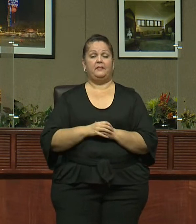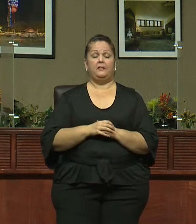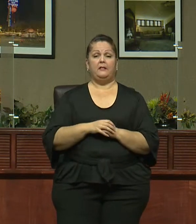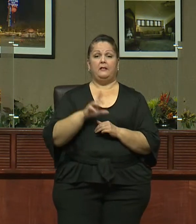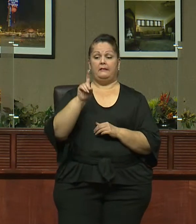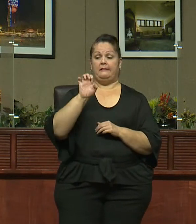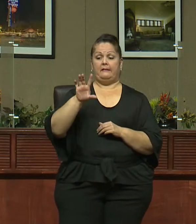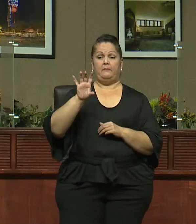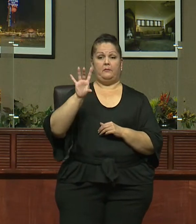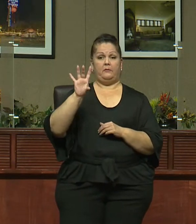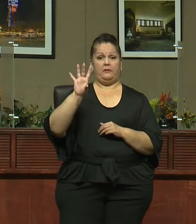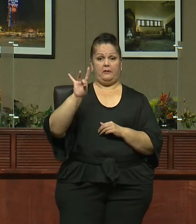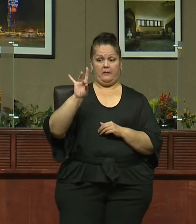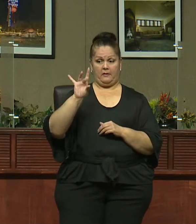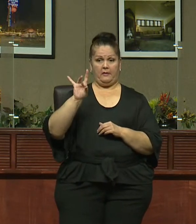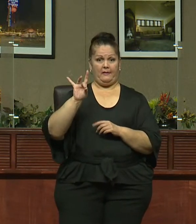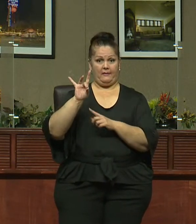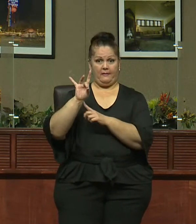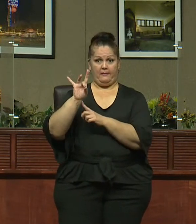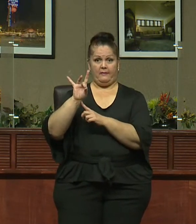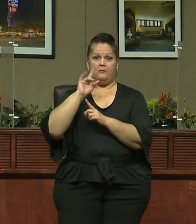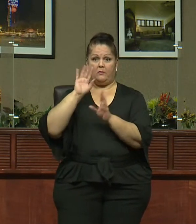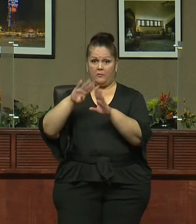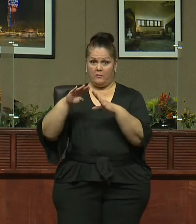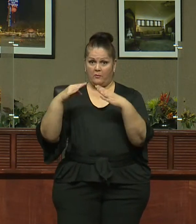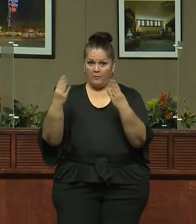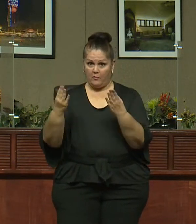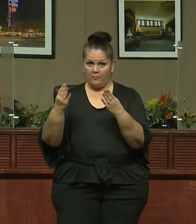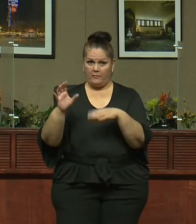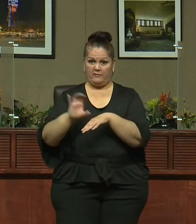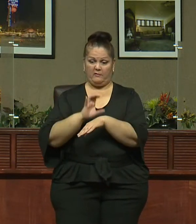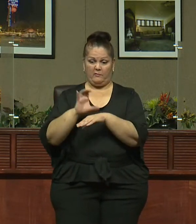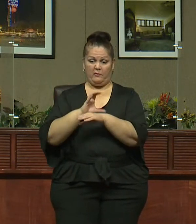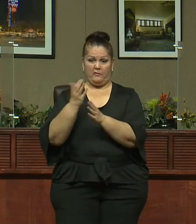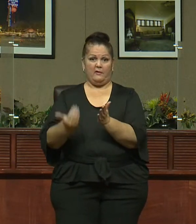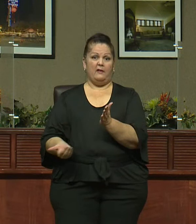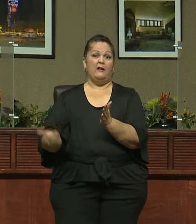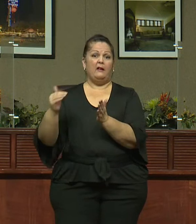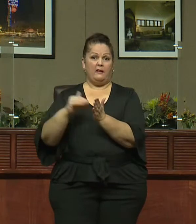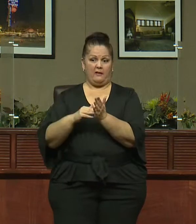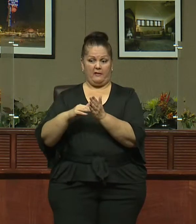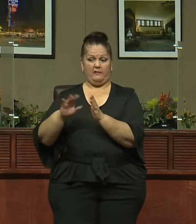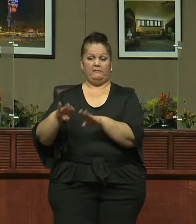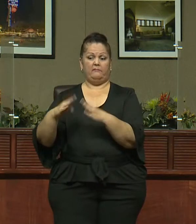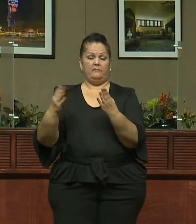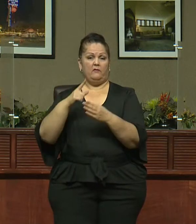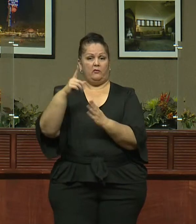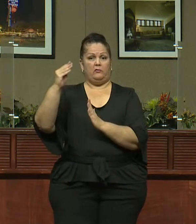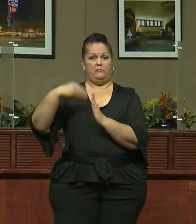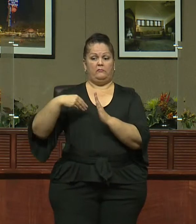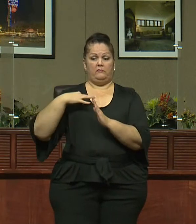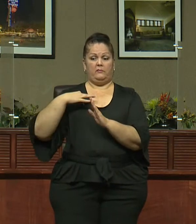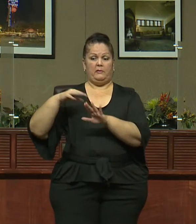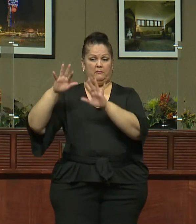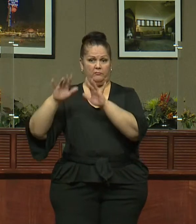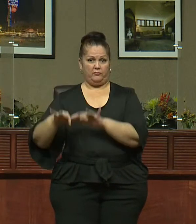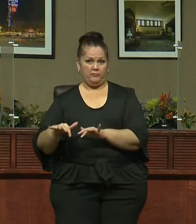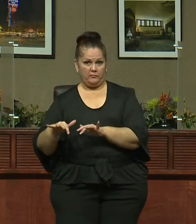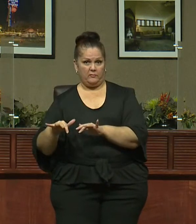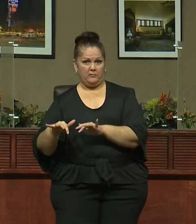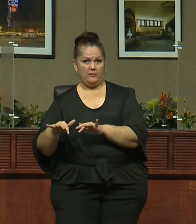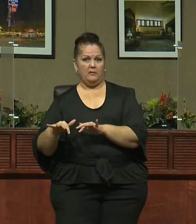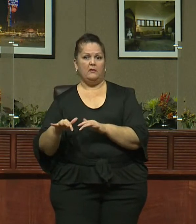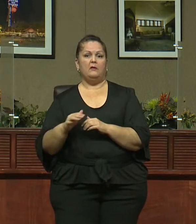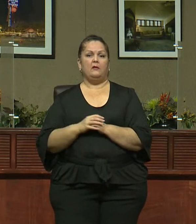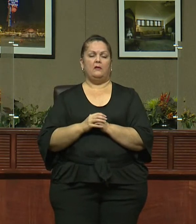8th, we will open our portal again for individuals and families. We will likely provide up